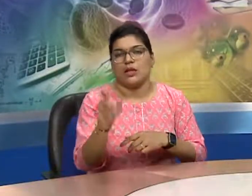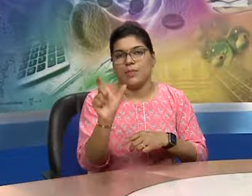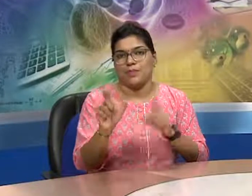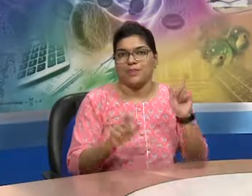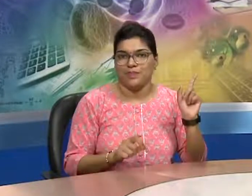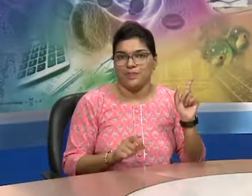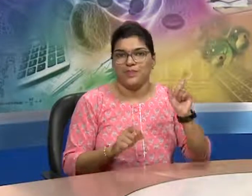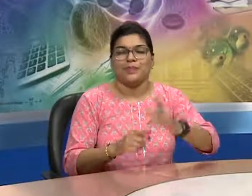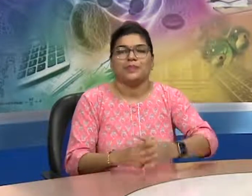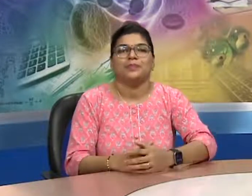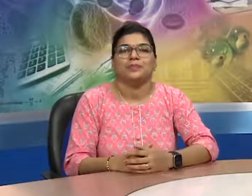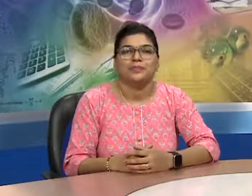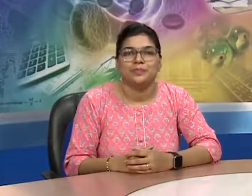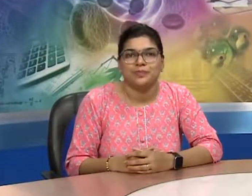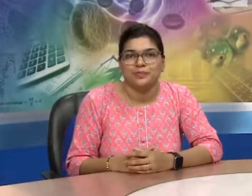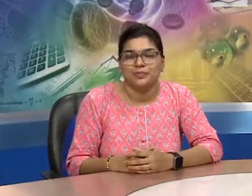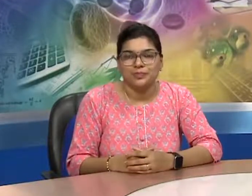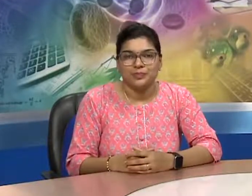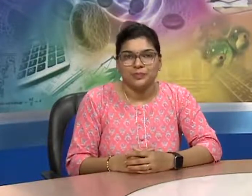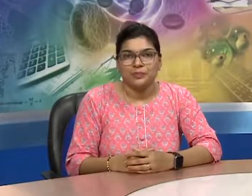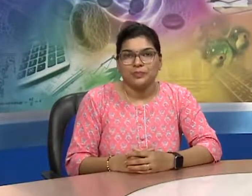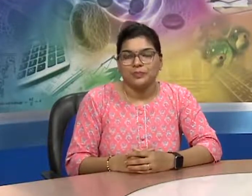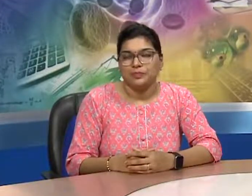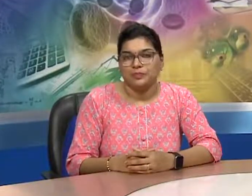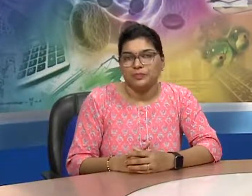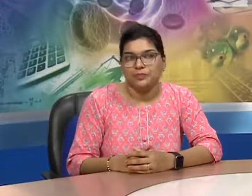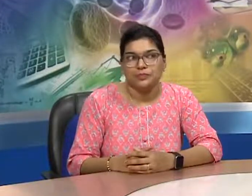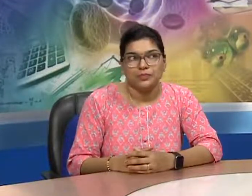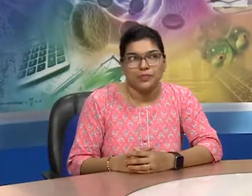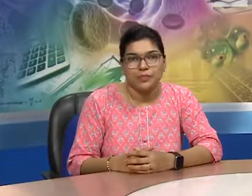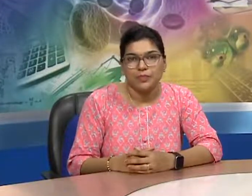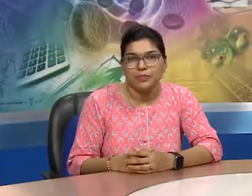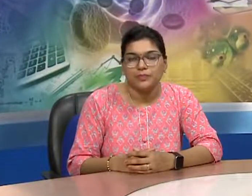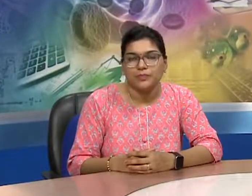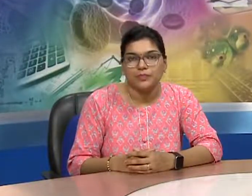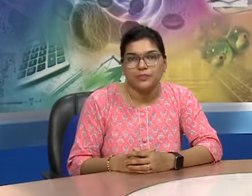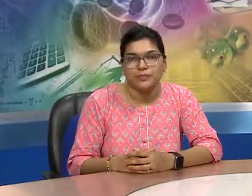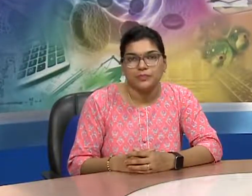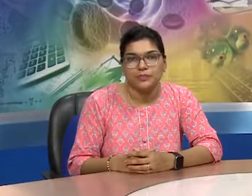to which we can touch with our hands are known as physical.